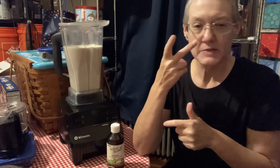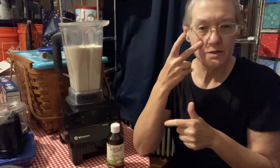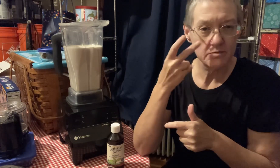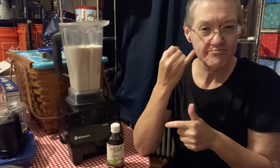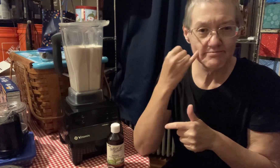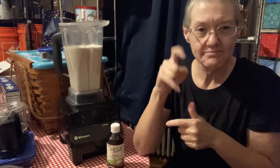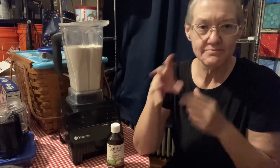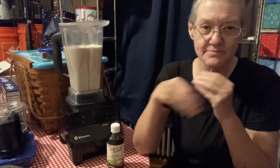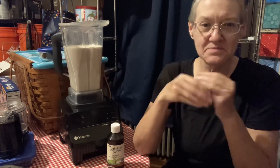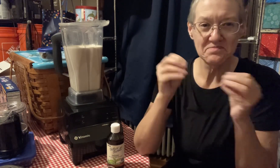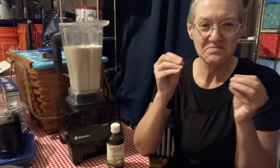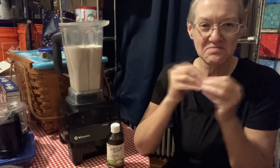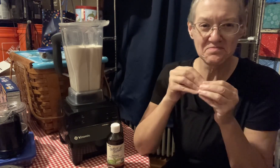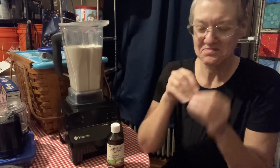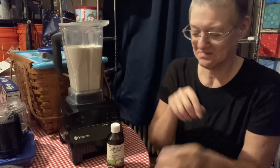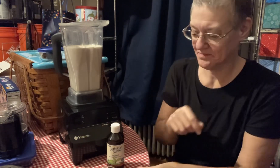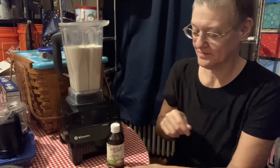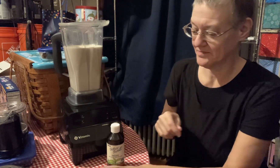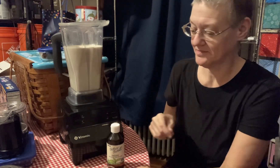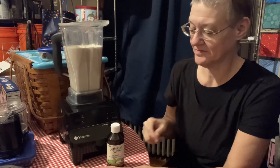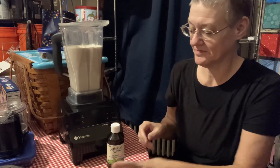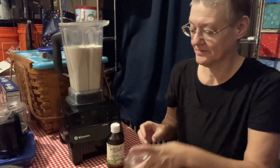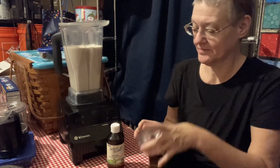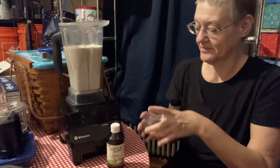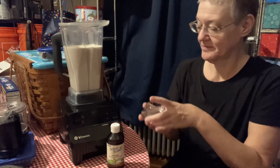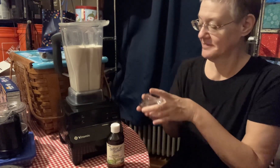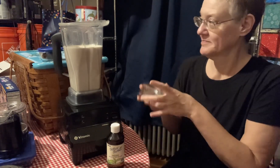Then we're going to taste it to see if we need to add more.